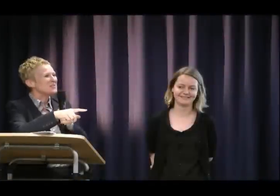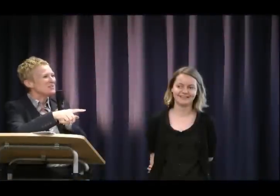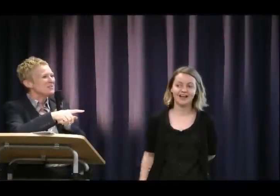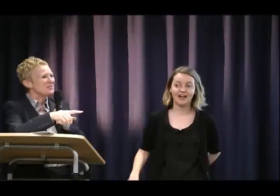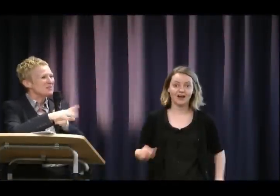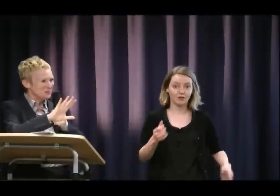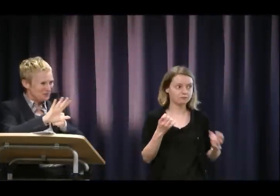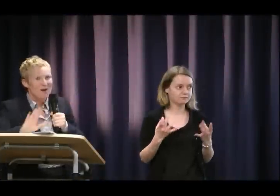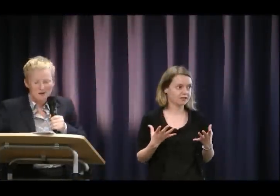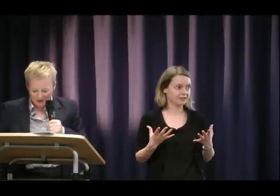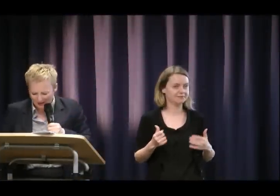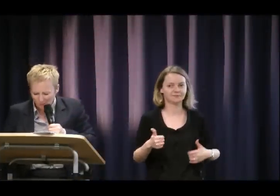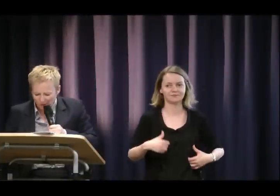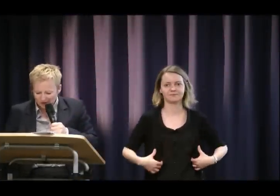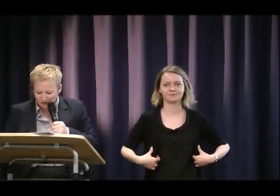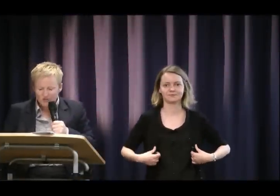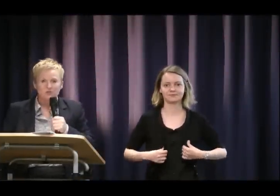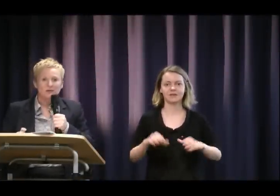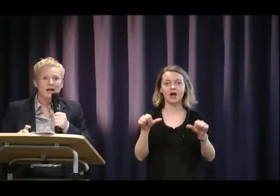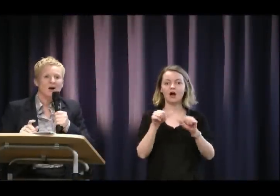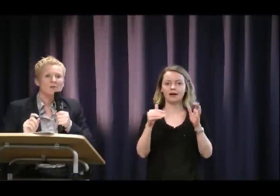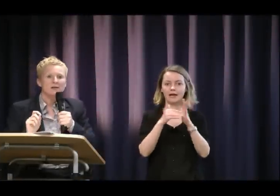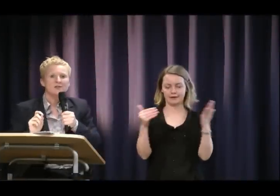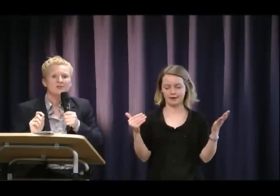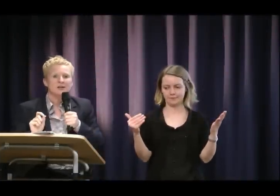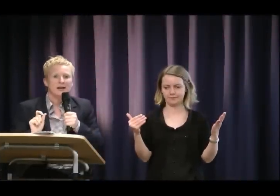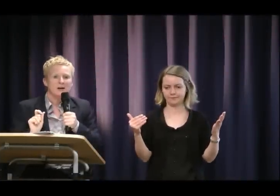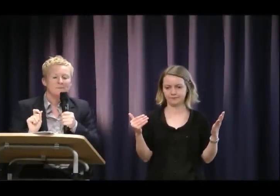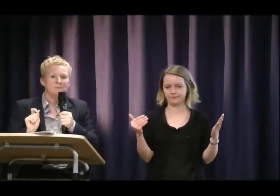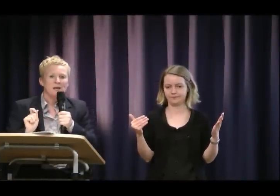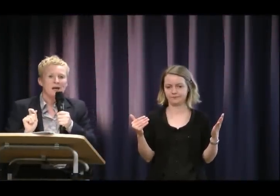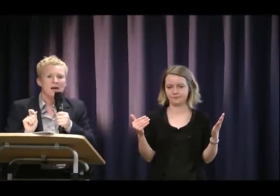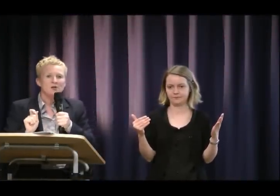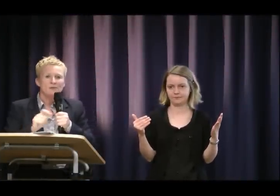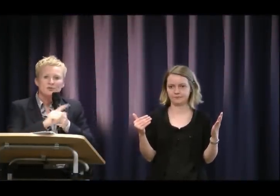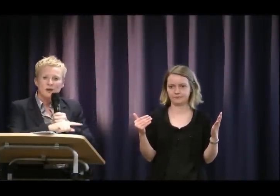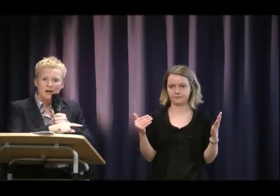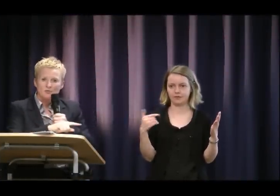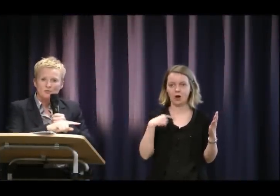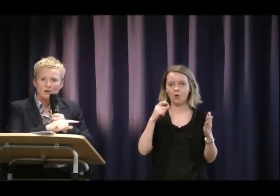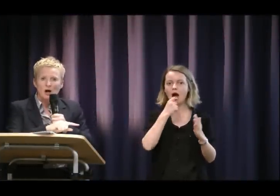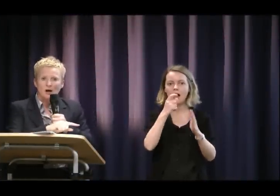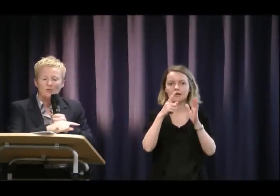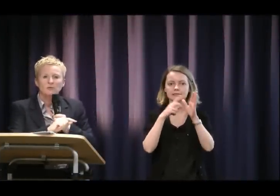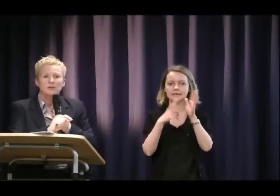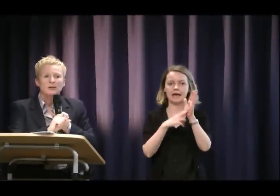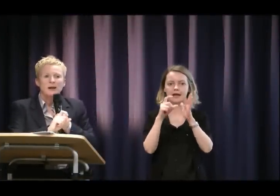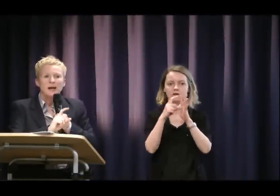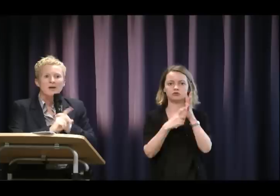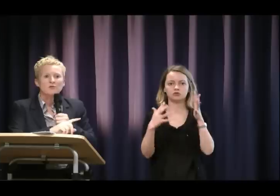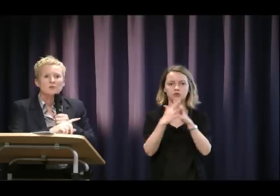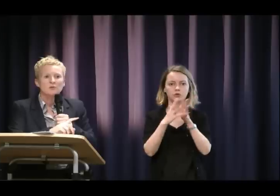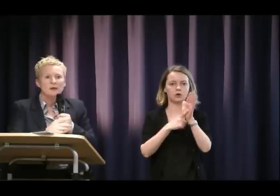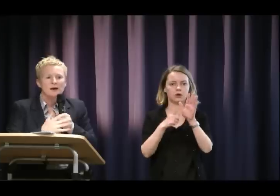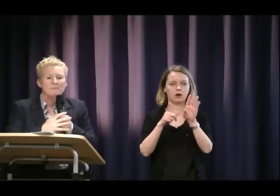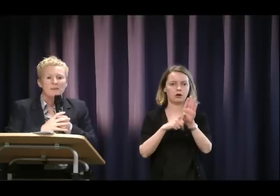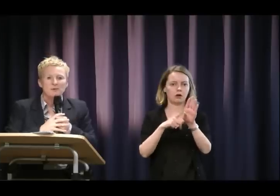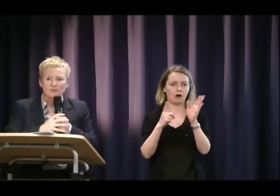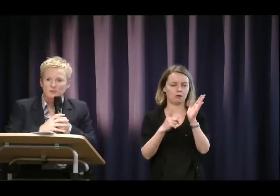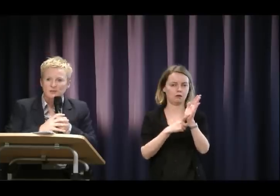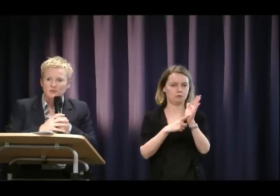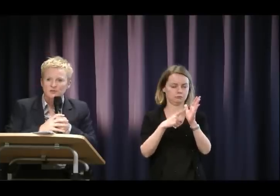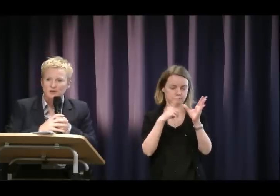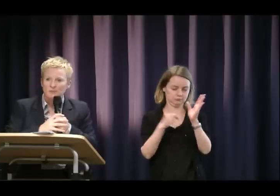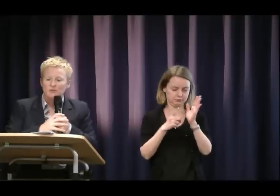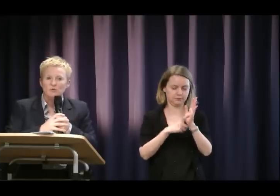You're right to, yeah, okay. What I'd like to do now is hand over to Andrew Lyle. Andrew may